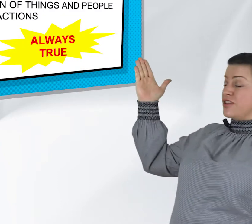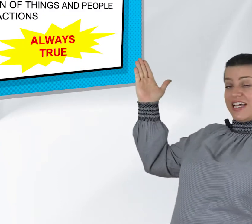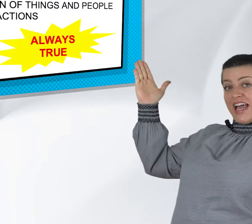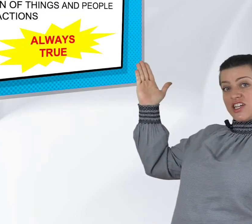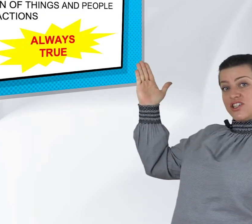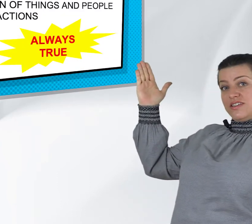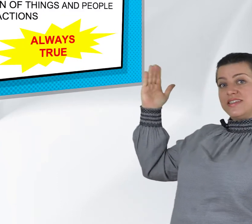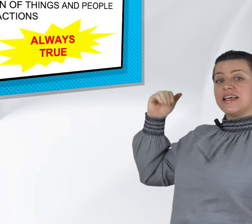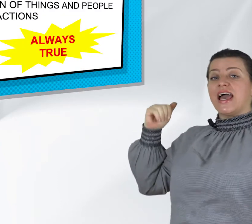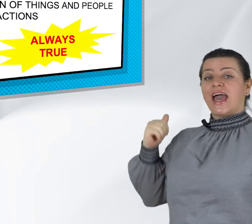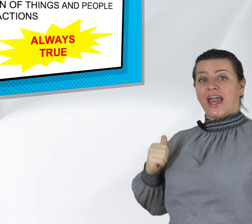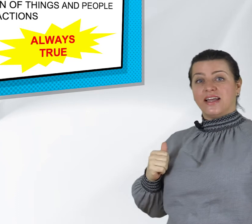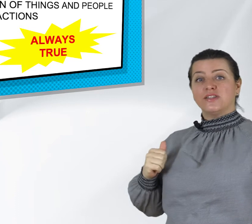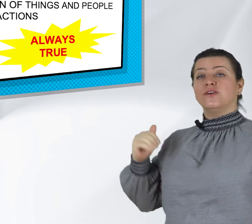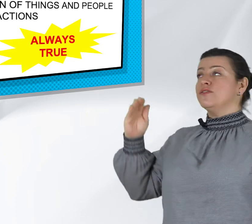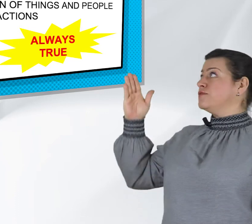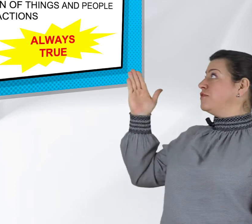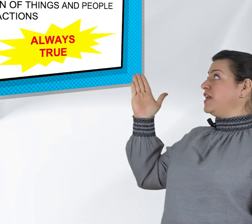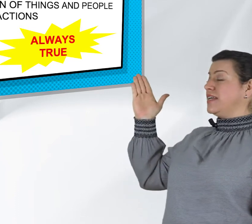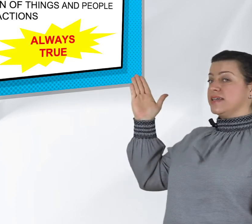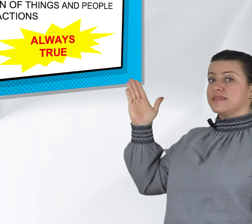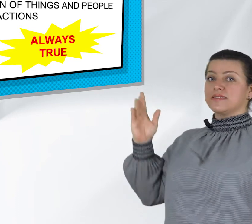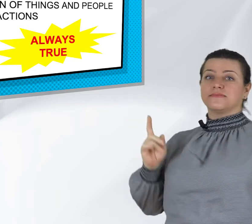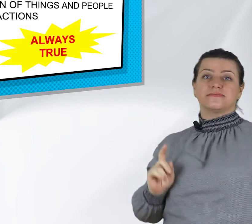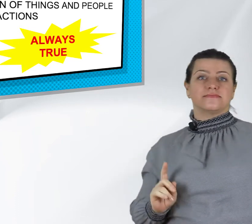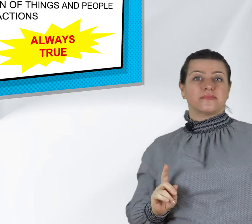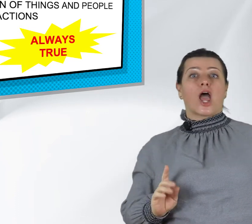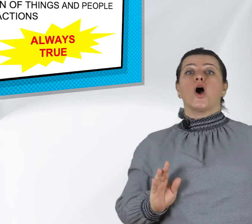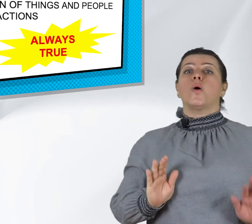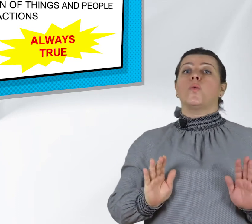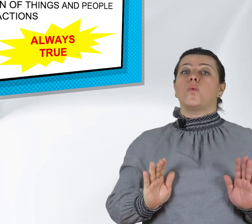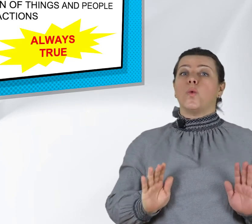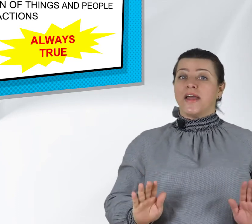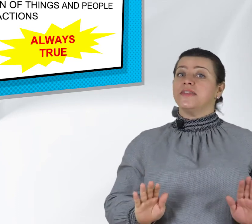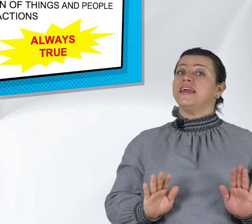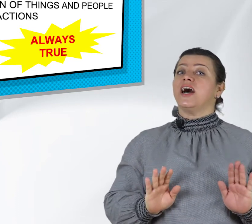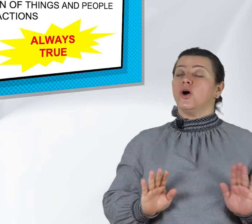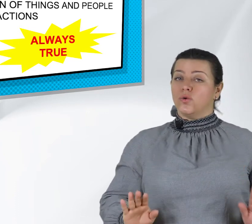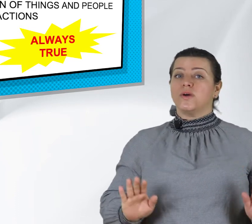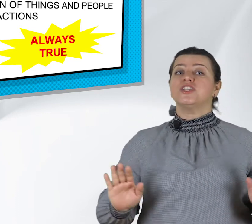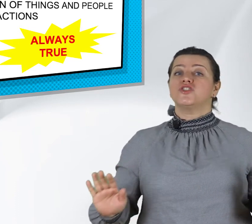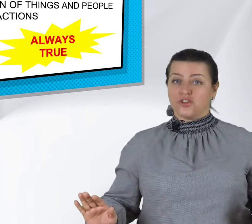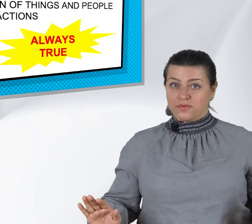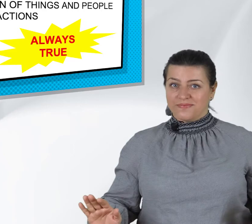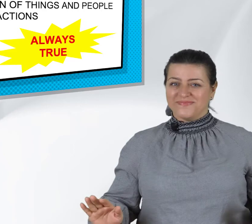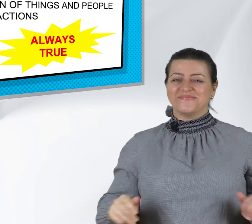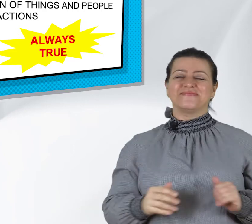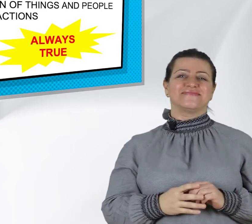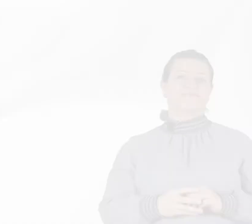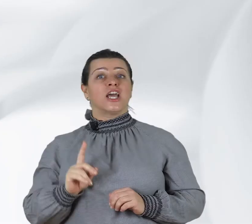everyday actions, and for feelings. When they are always true.